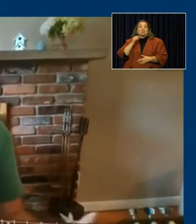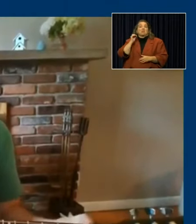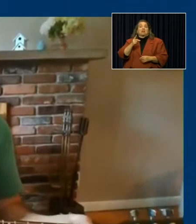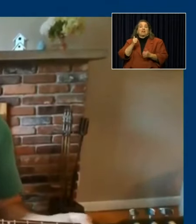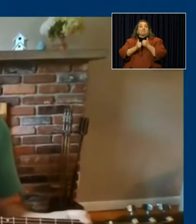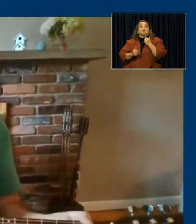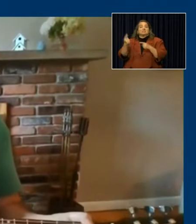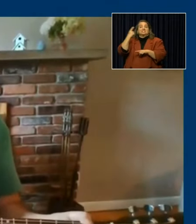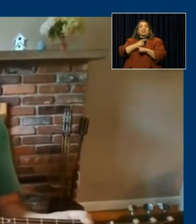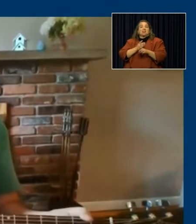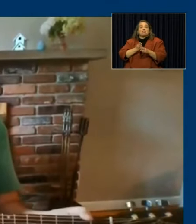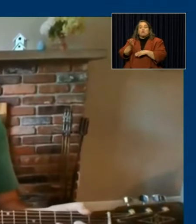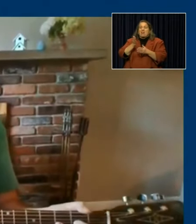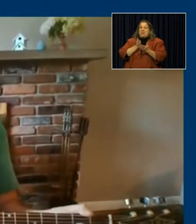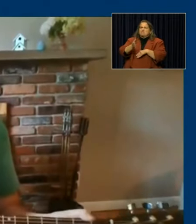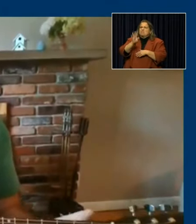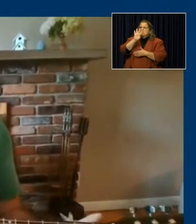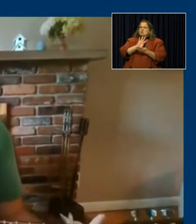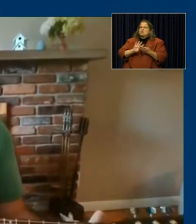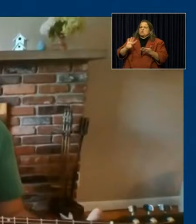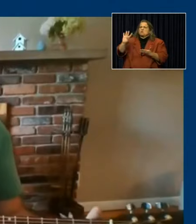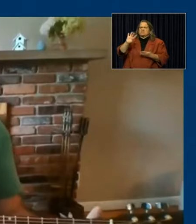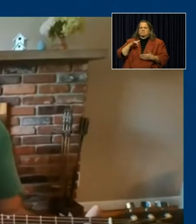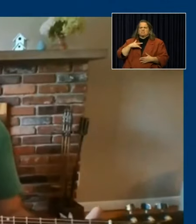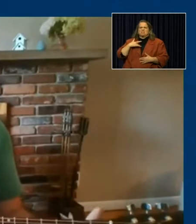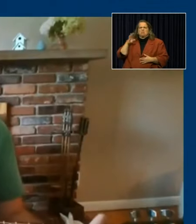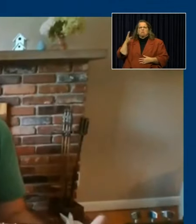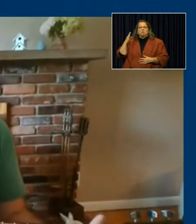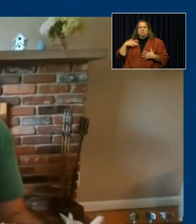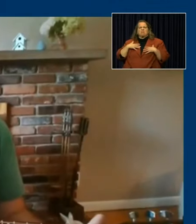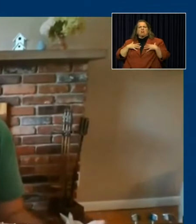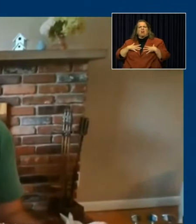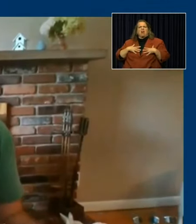But after 4 weeks I'm starting to feel blue.